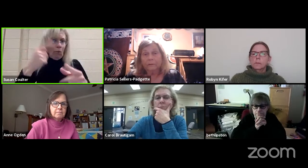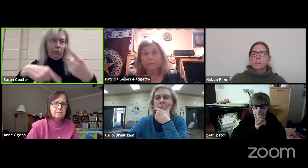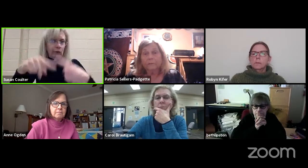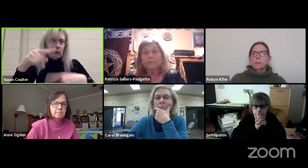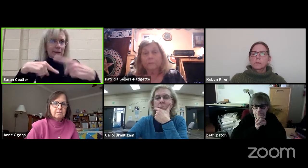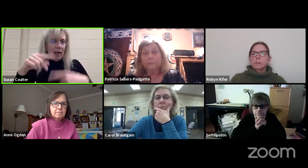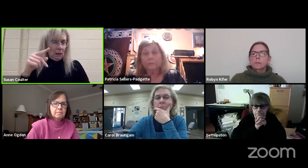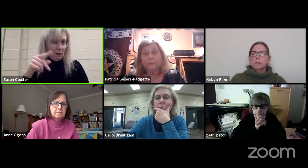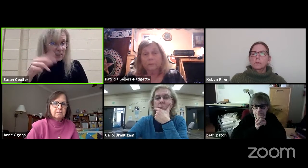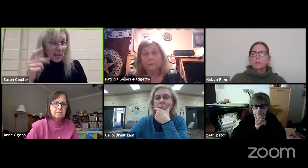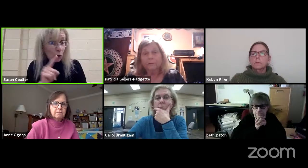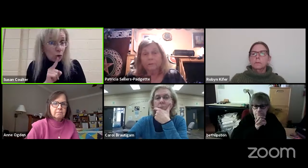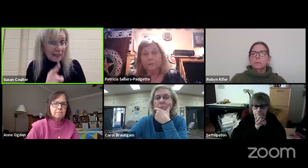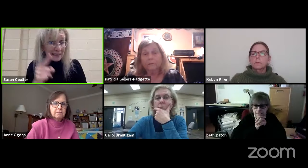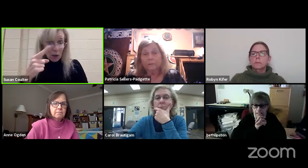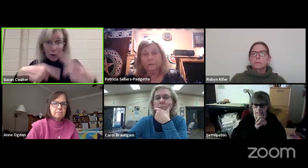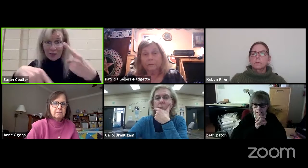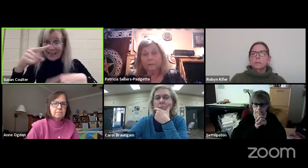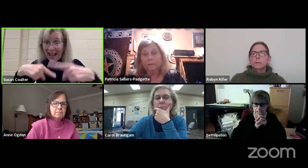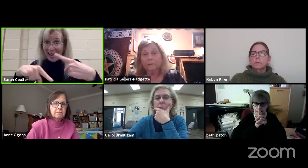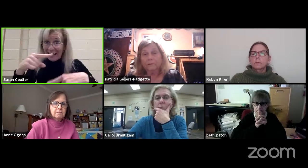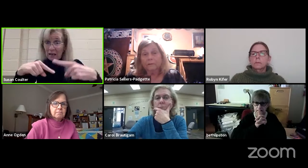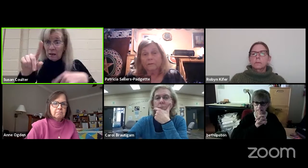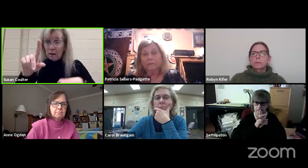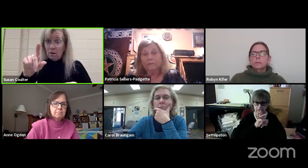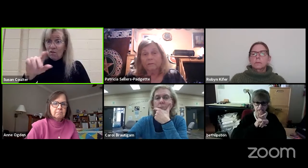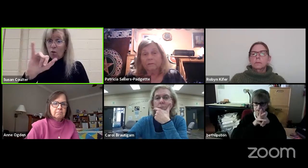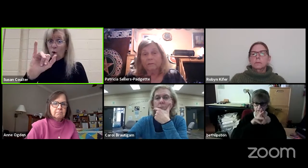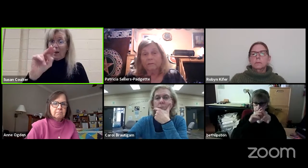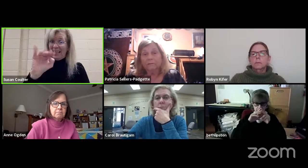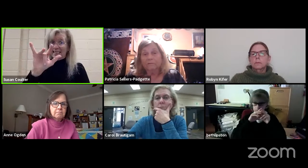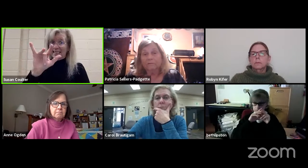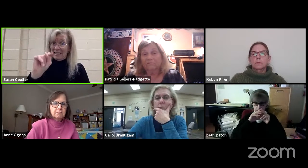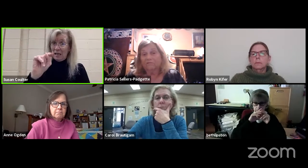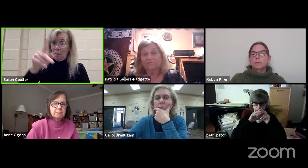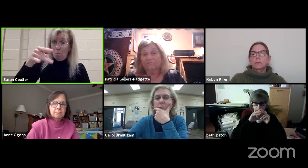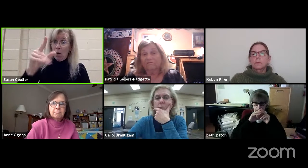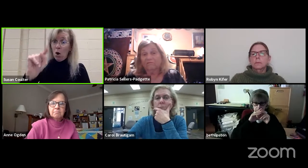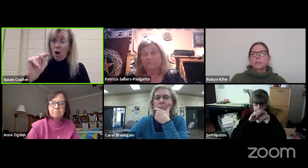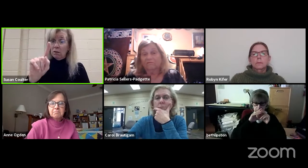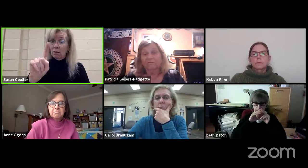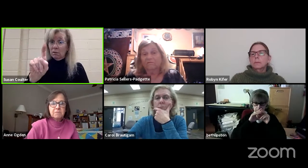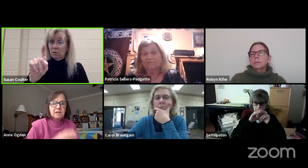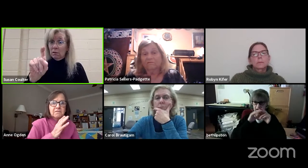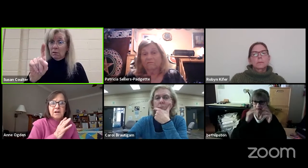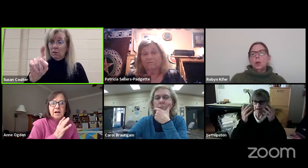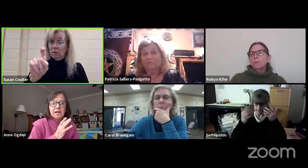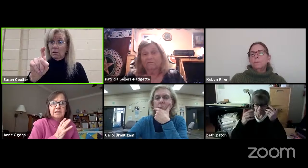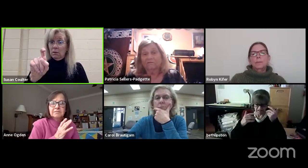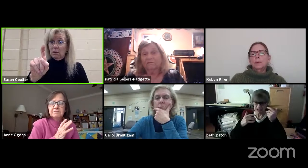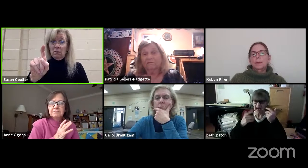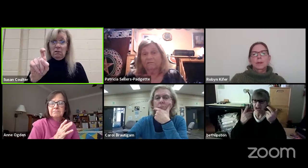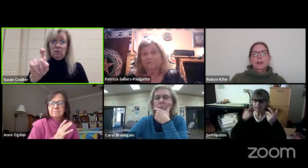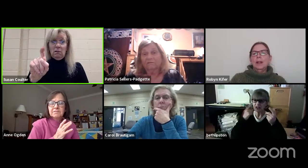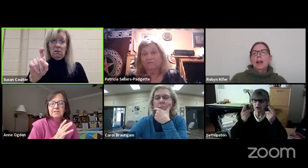don't know if there's a sign. Is there a sign for Instant Pot?